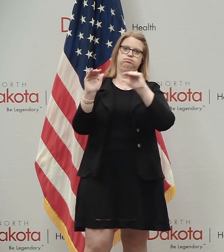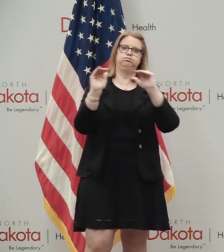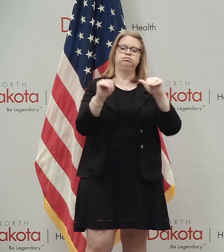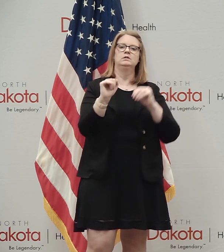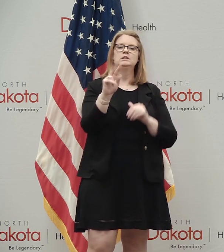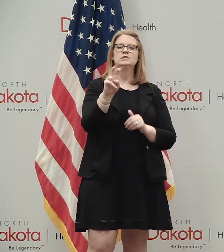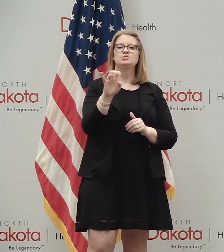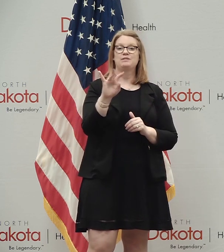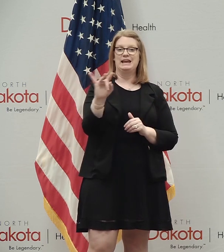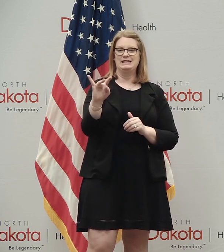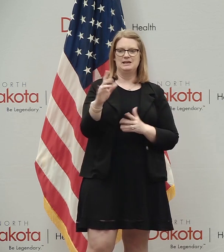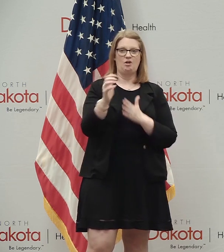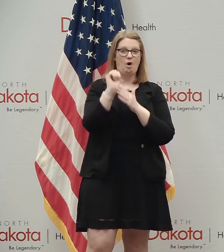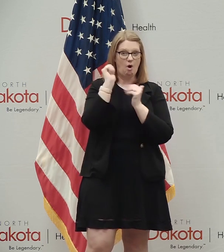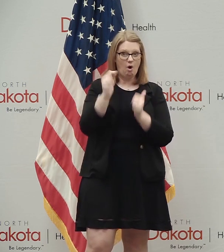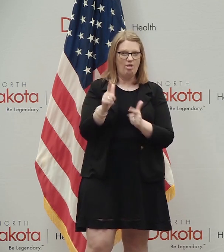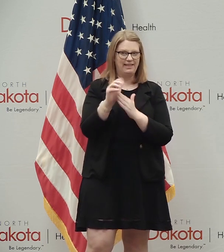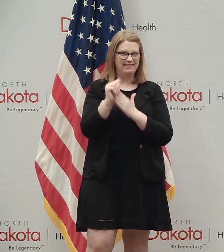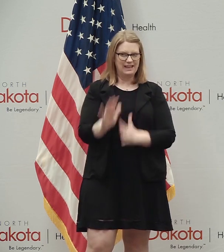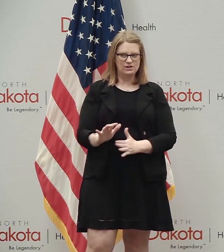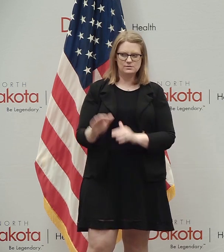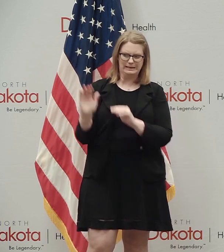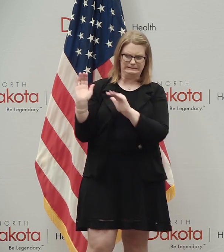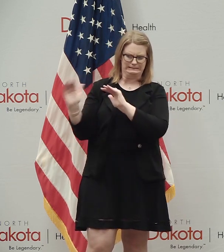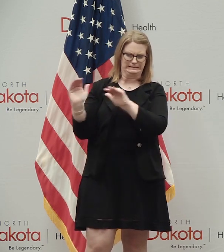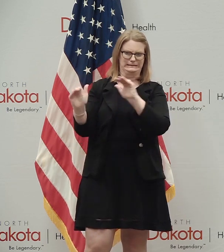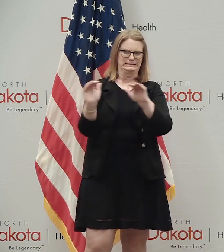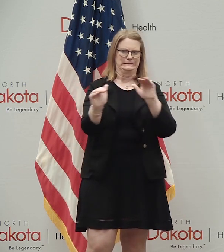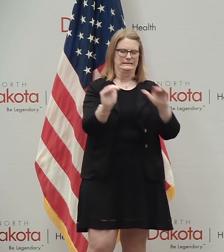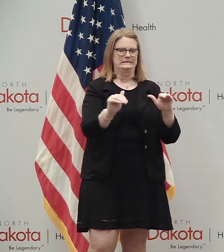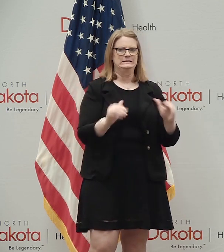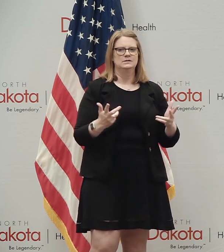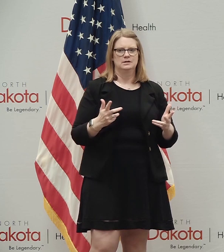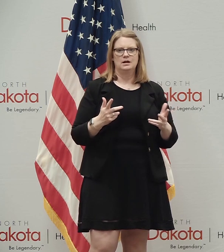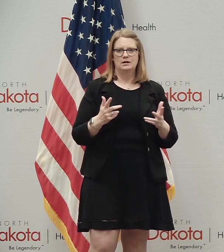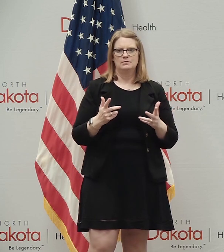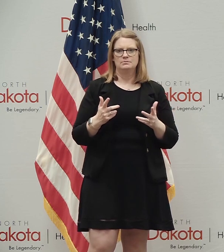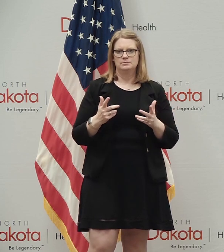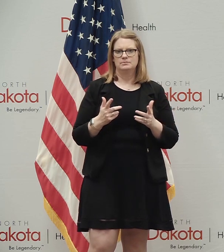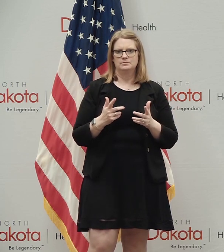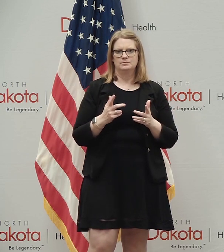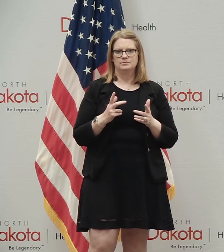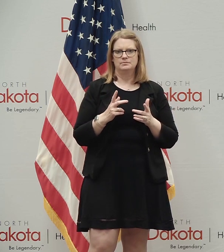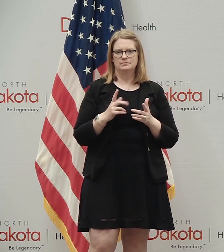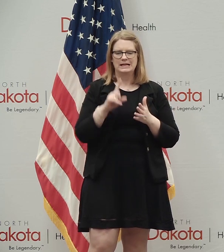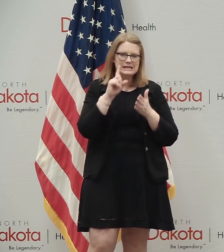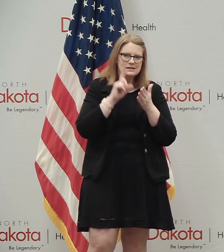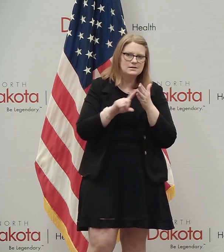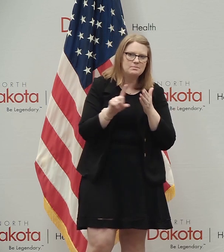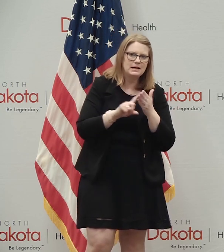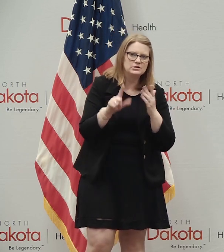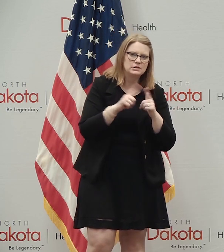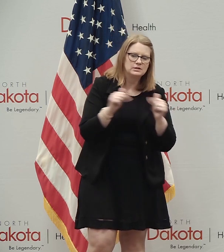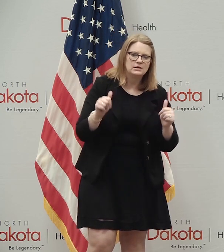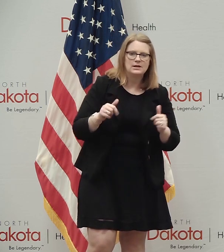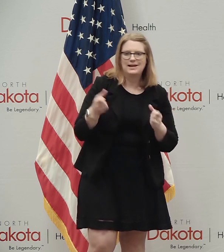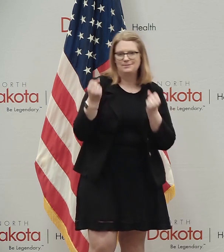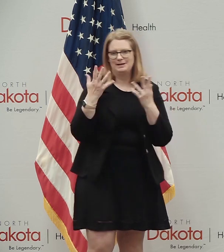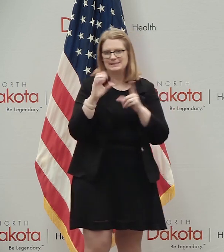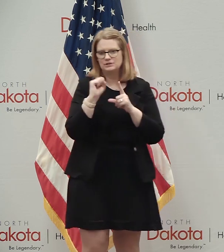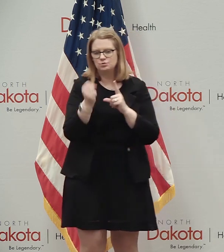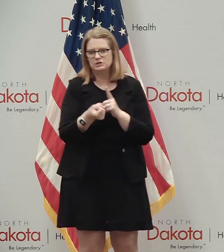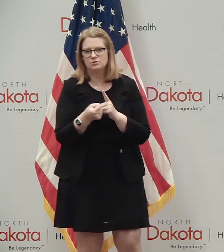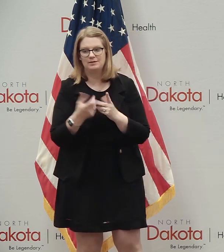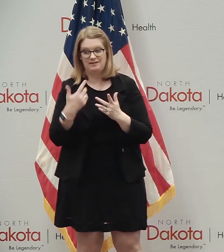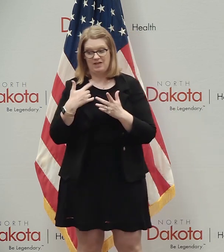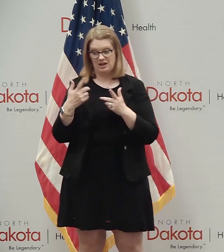218. I mean, as part of the regular process the Department of Health does in terms of inspection. And in a number of cases when we've